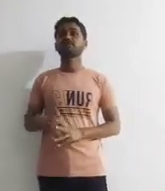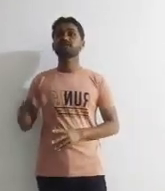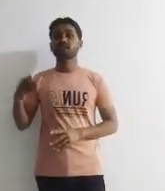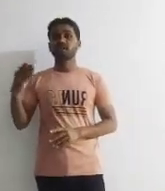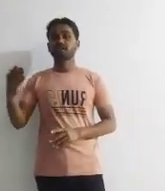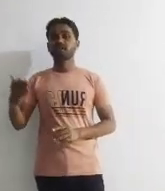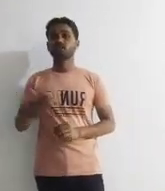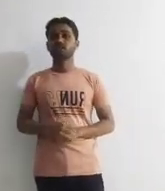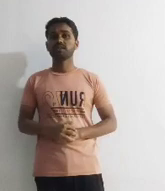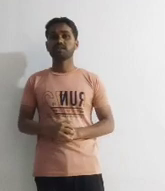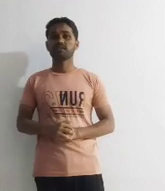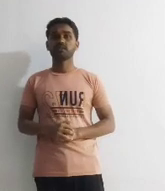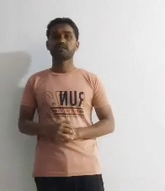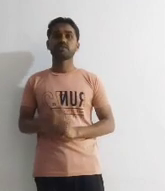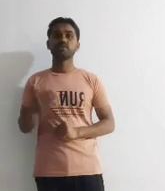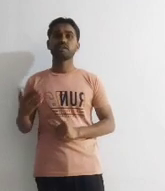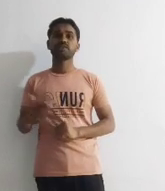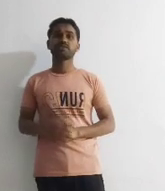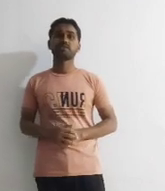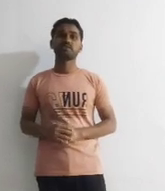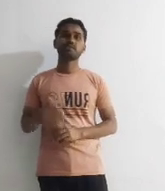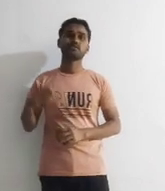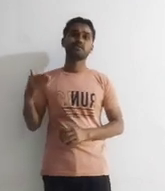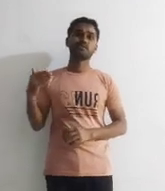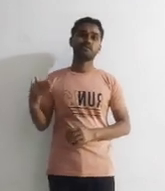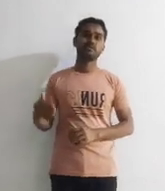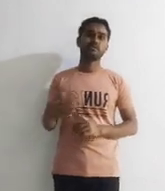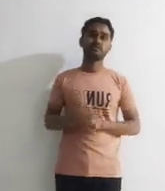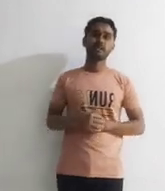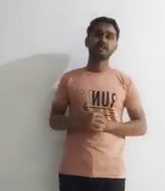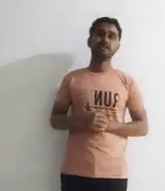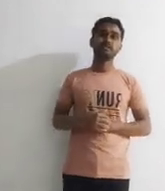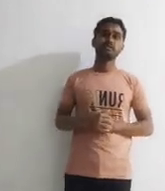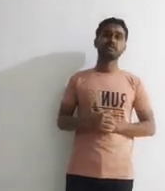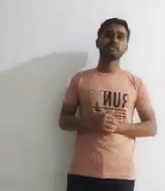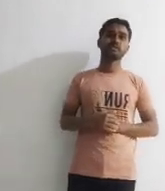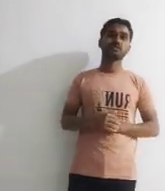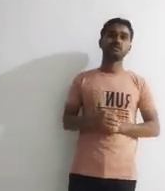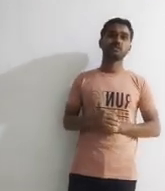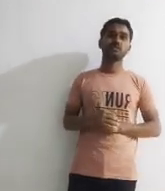means synchronized method, static synchronization, or